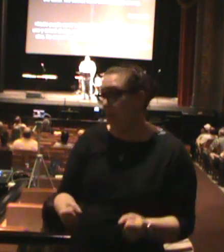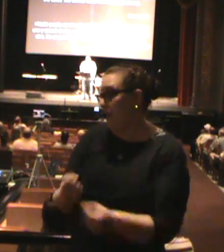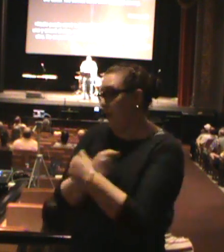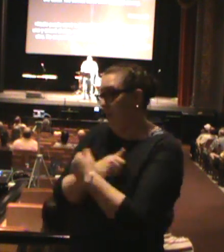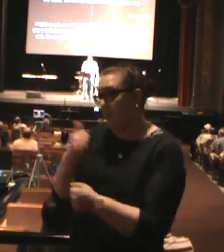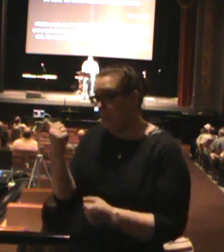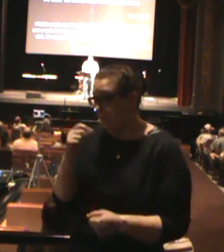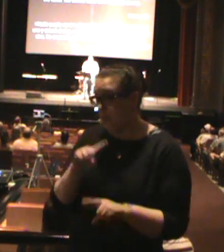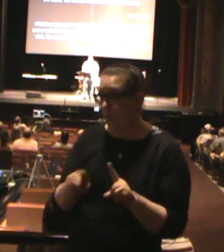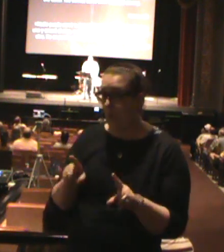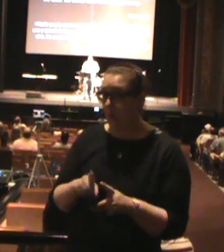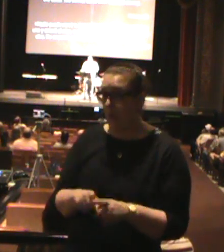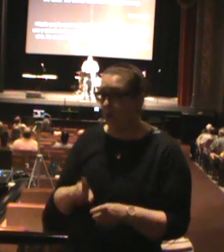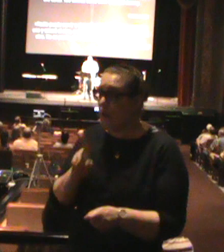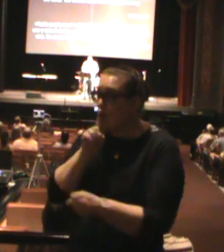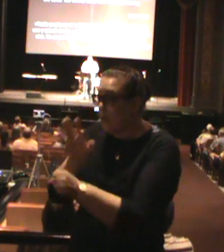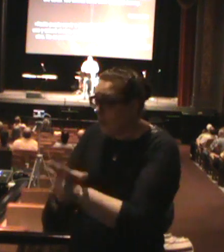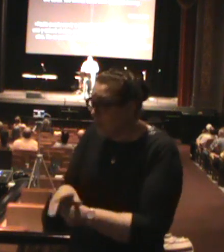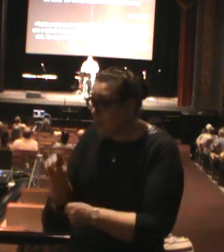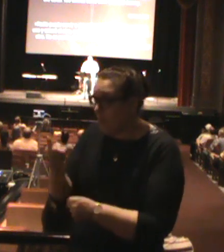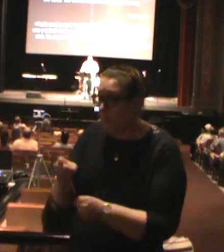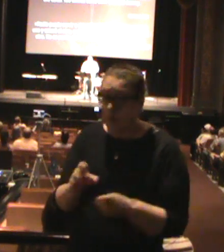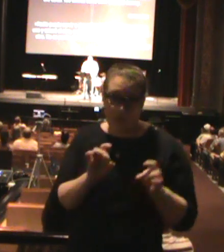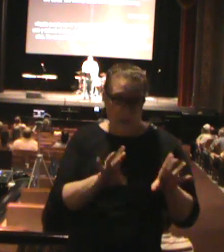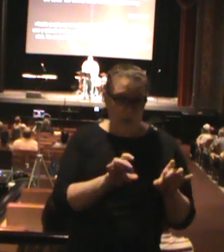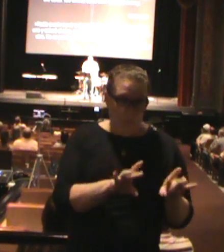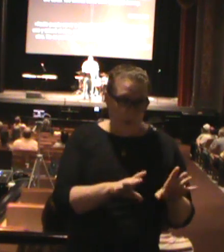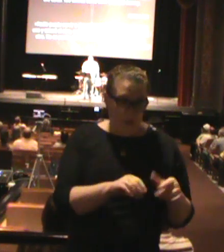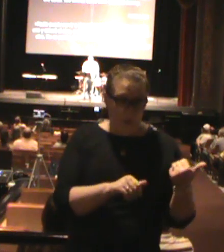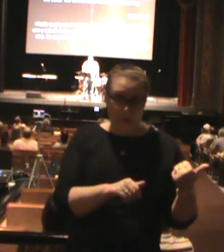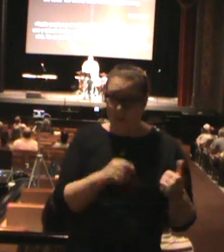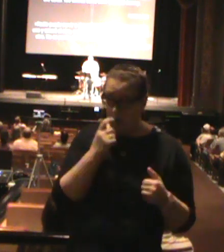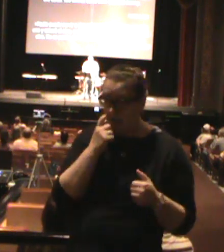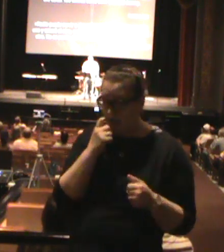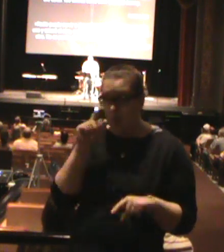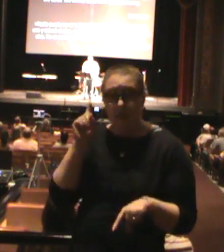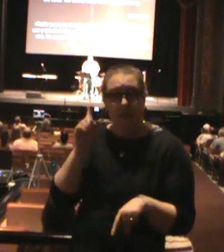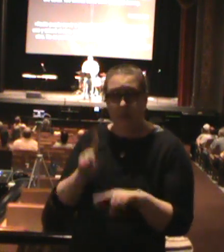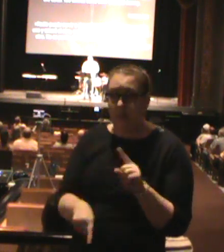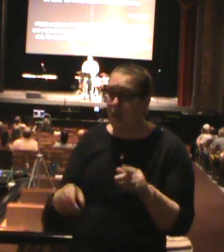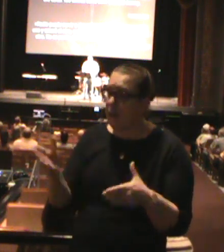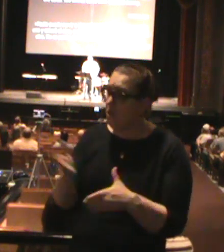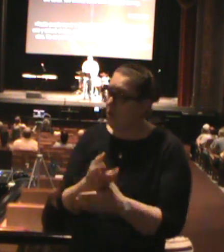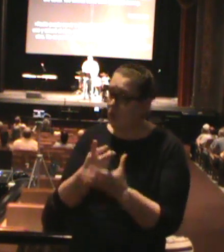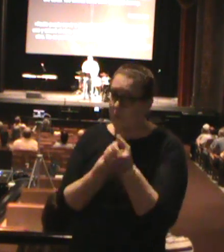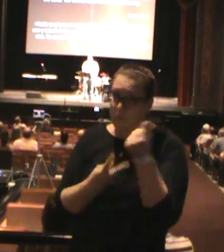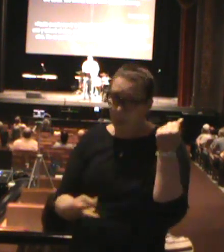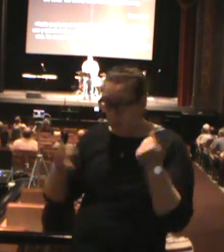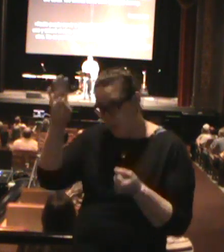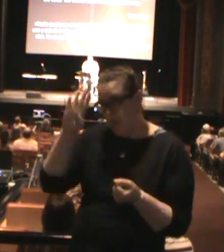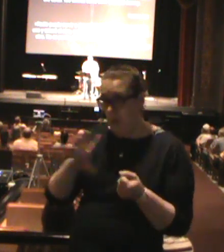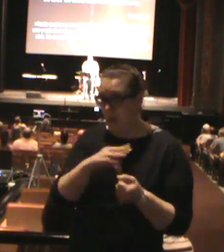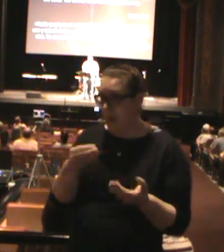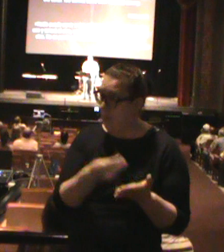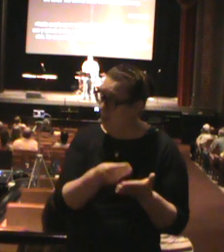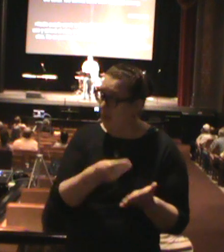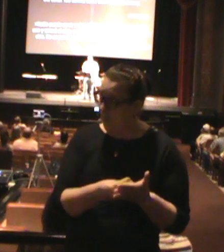the other. You cannot serve both God and money. Some people will protest. I can do